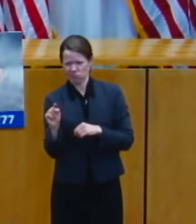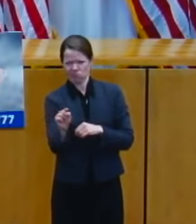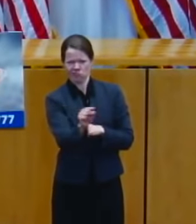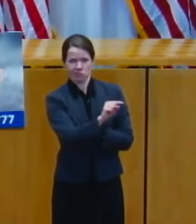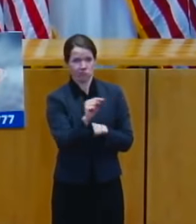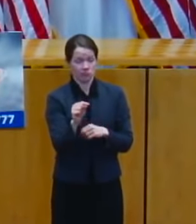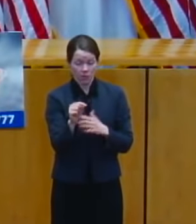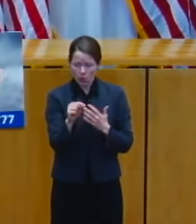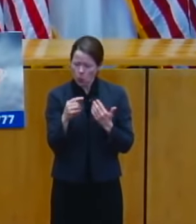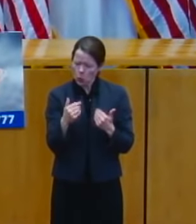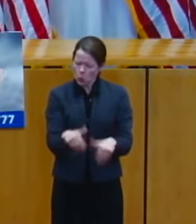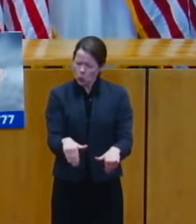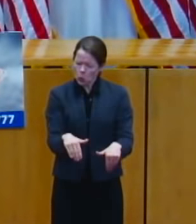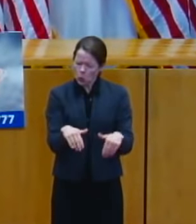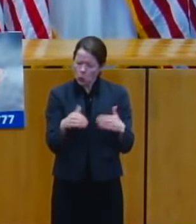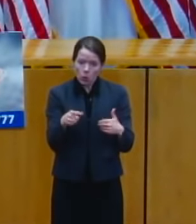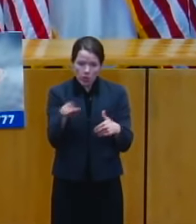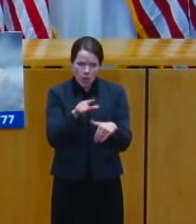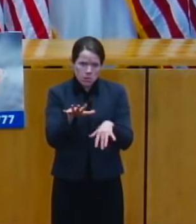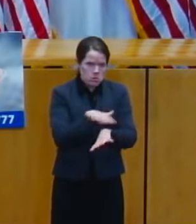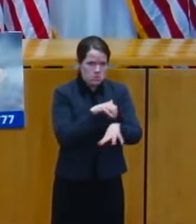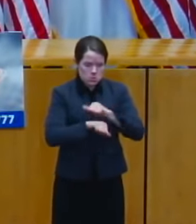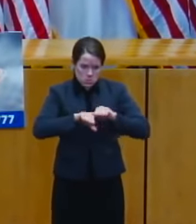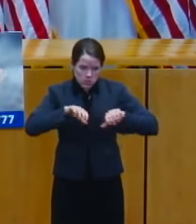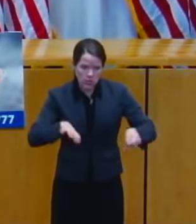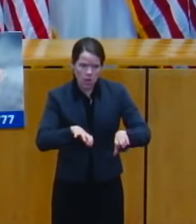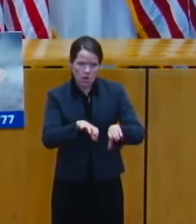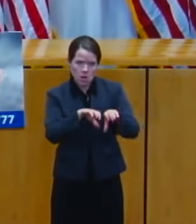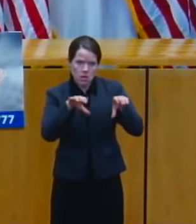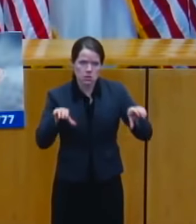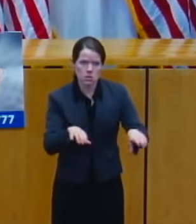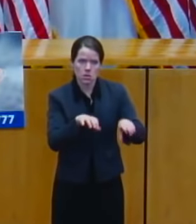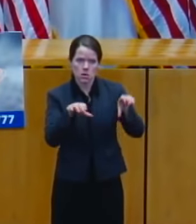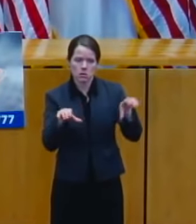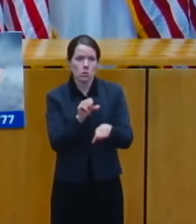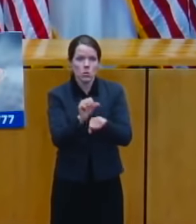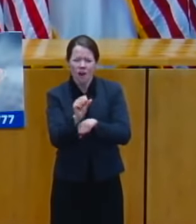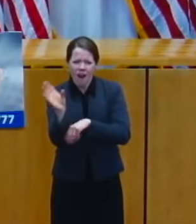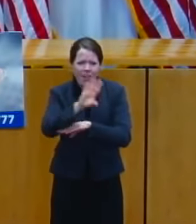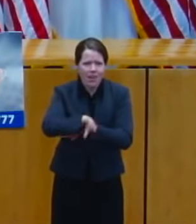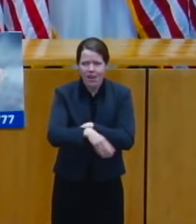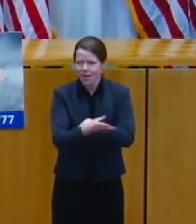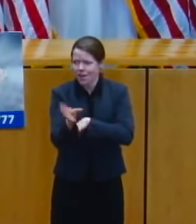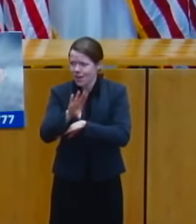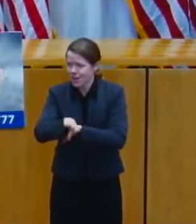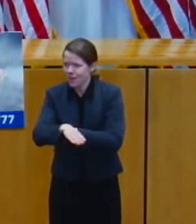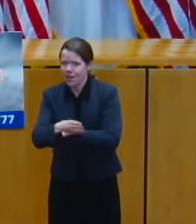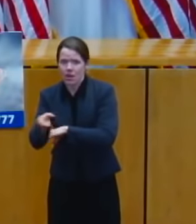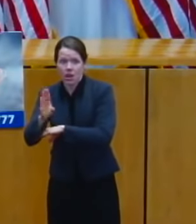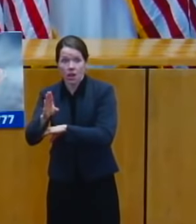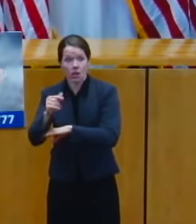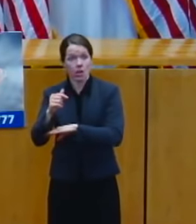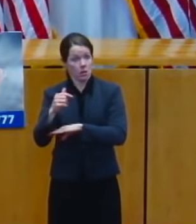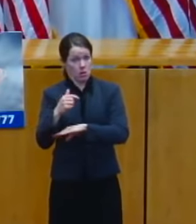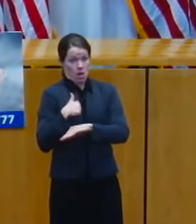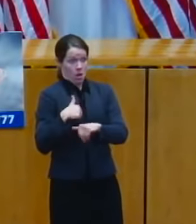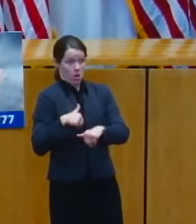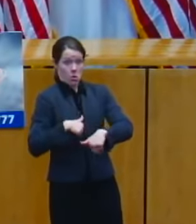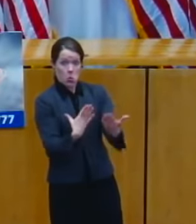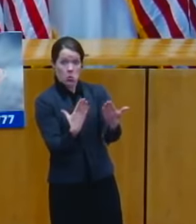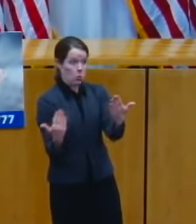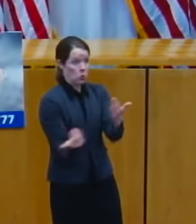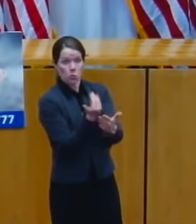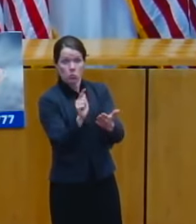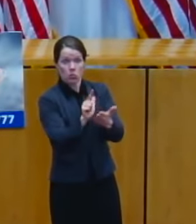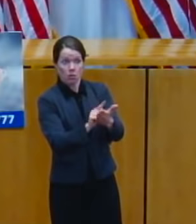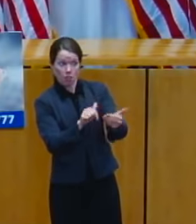make sure that they are free to do their jobs the best they can in this unprecedented situation. And again, I want to thank the